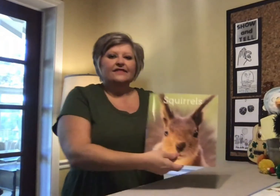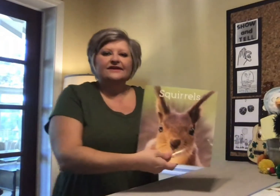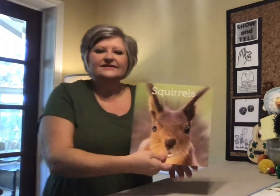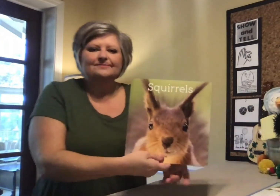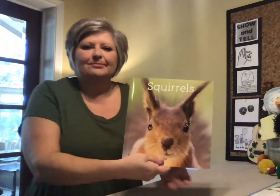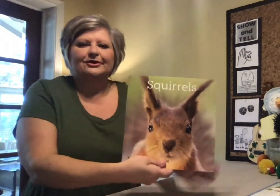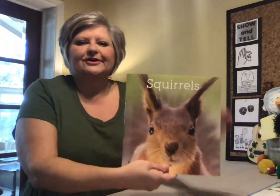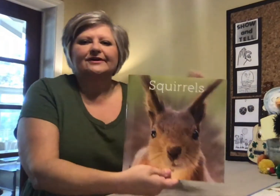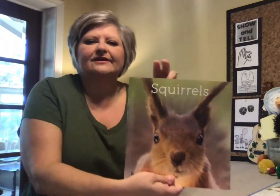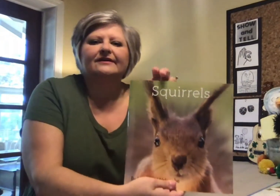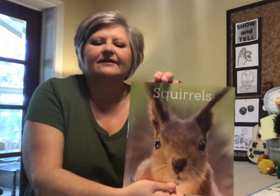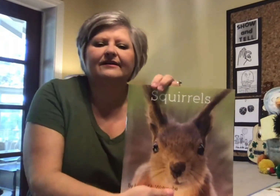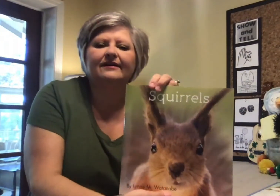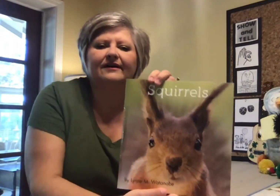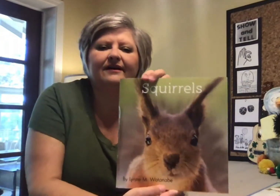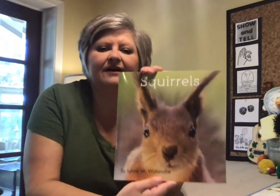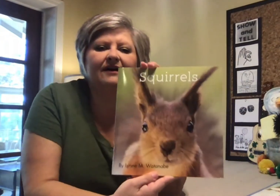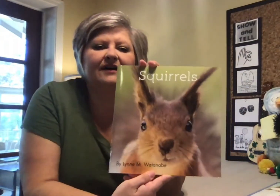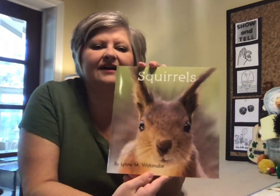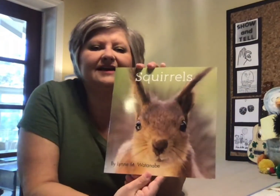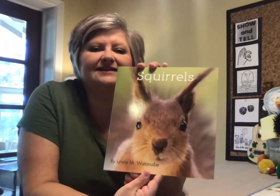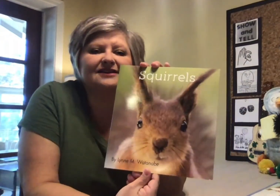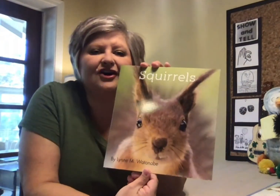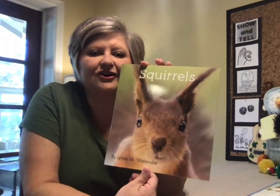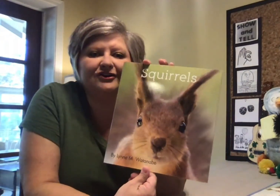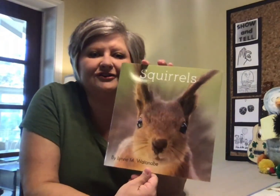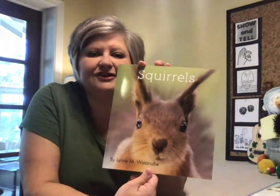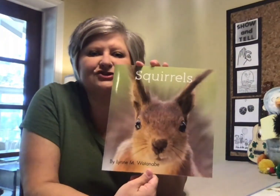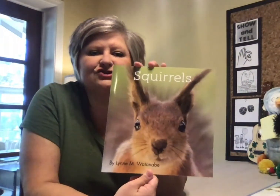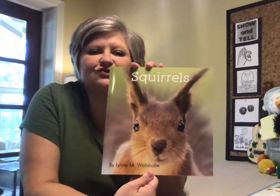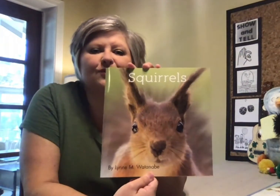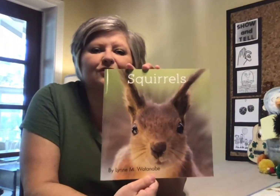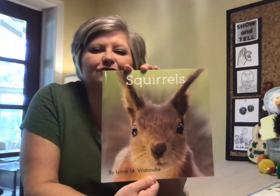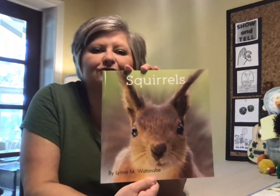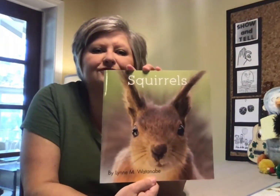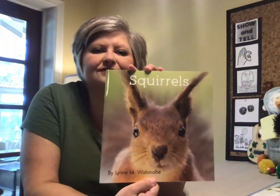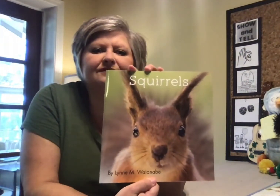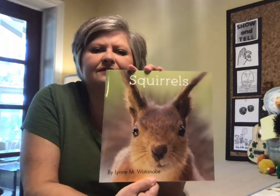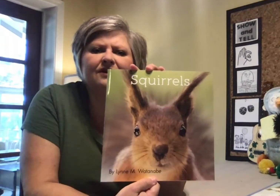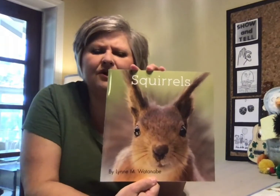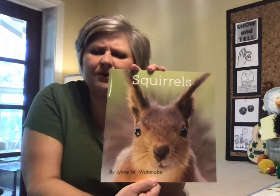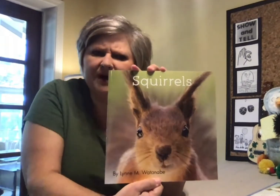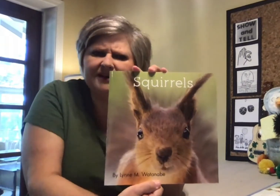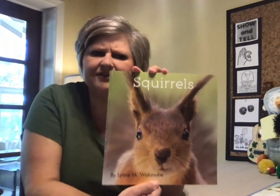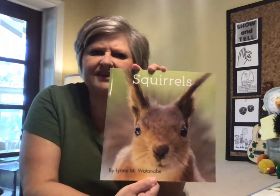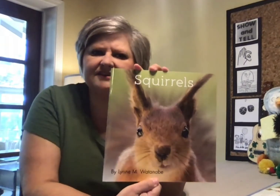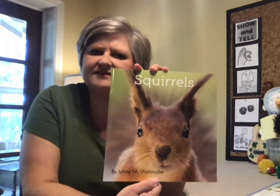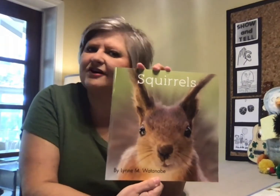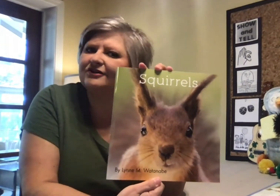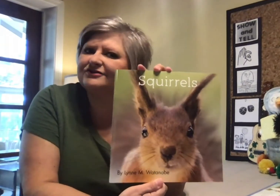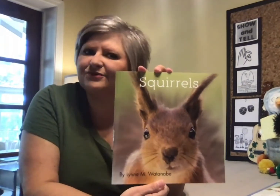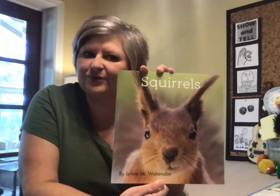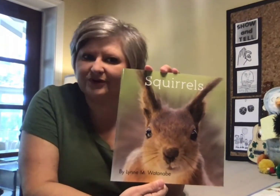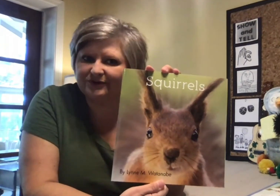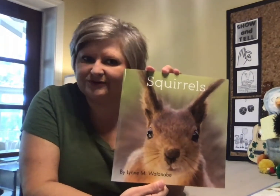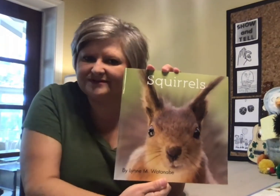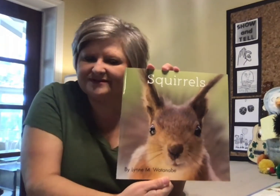This book is called Squirrels. Why do you think it's called Squirrels?